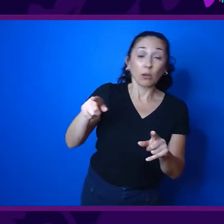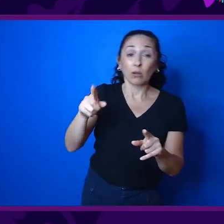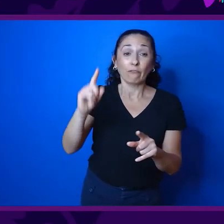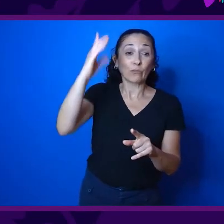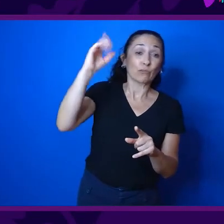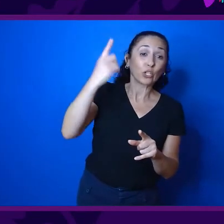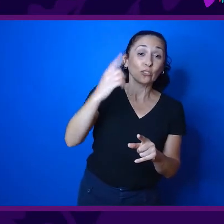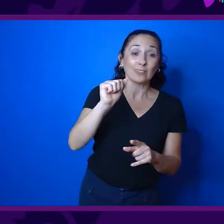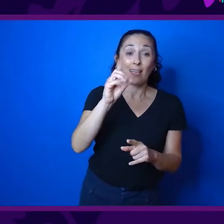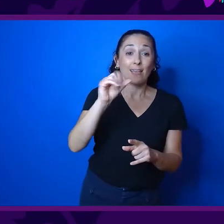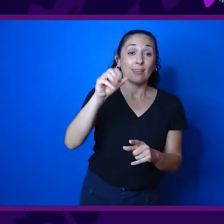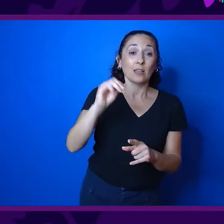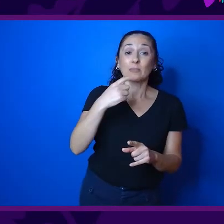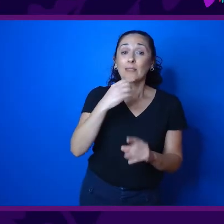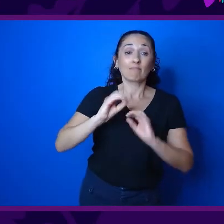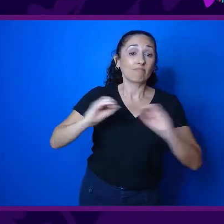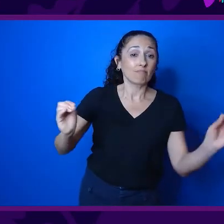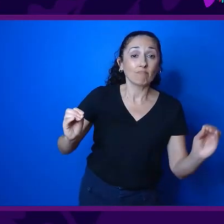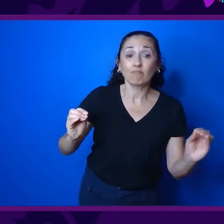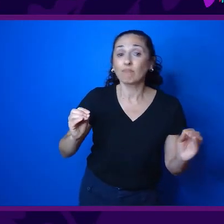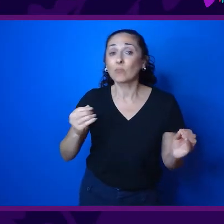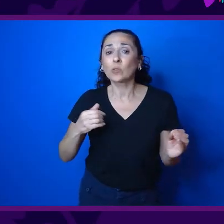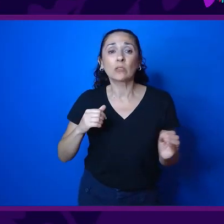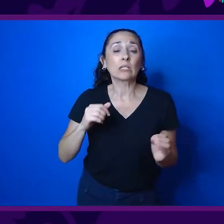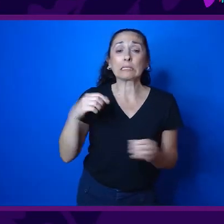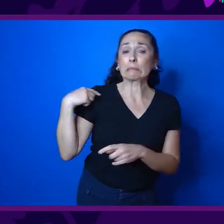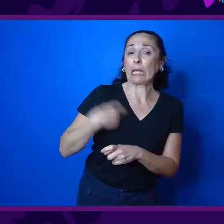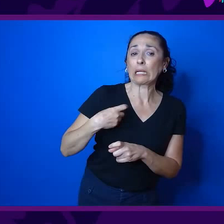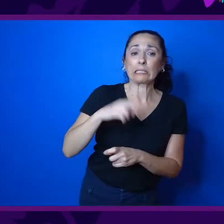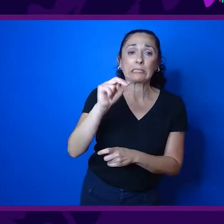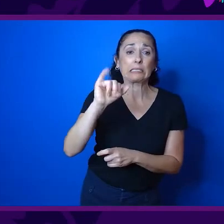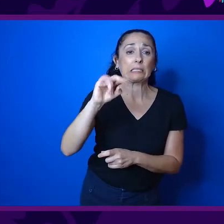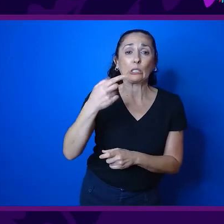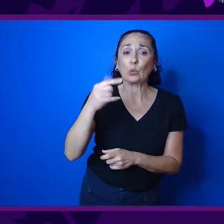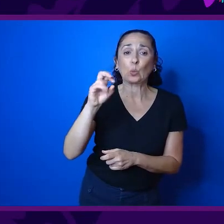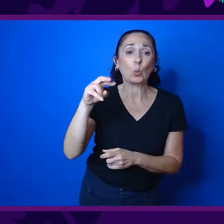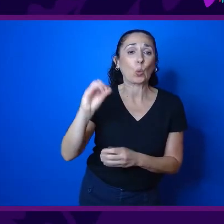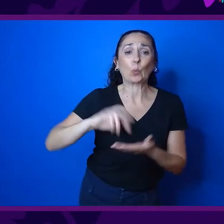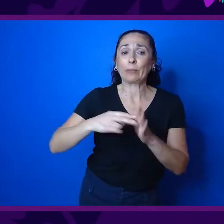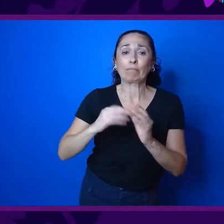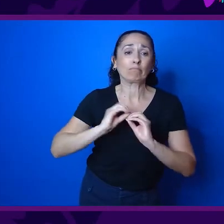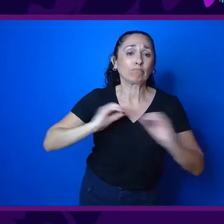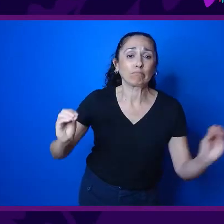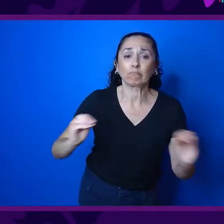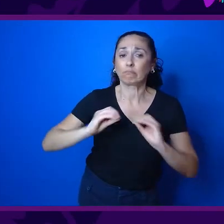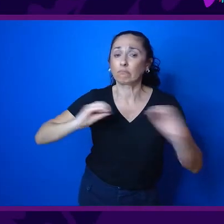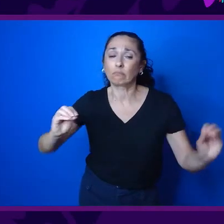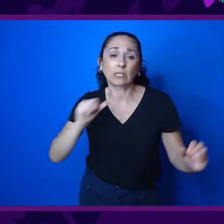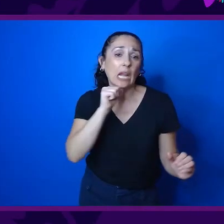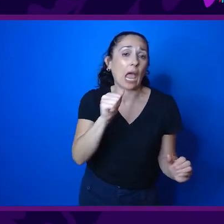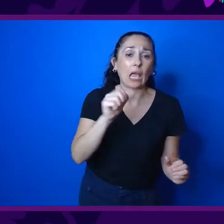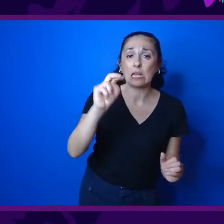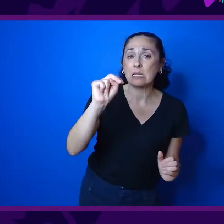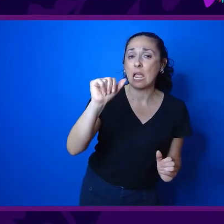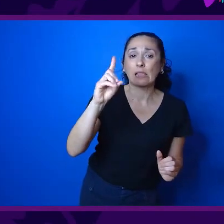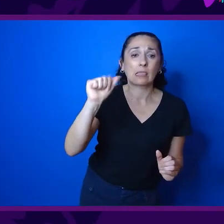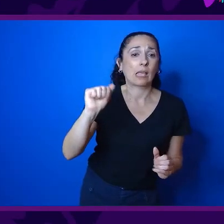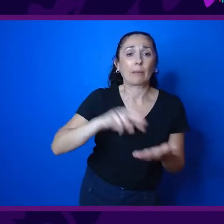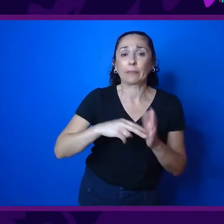none. Let's see, we got ninguno, we got a nada. We got 2 more answers that we're waiting on before we reveal the